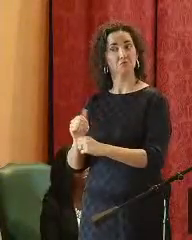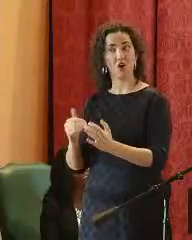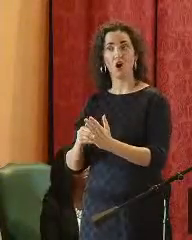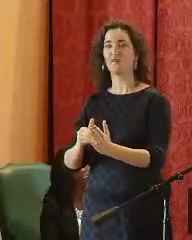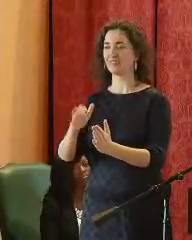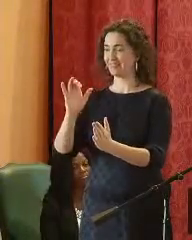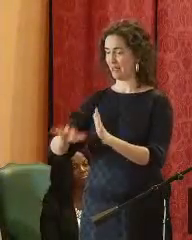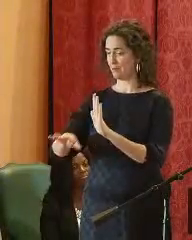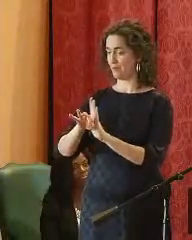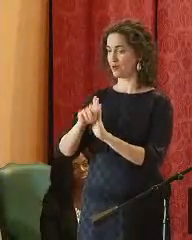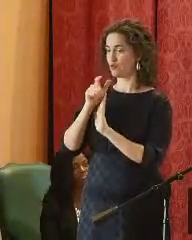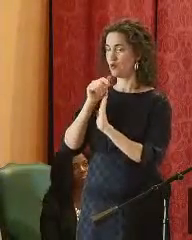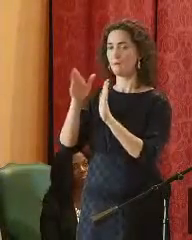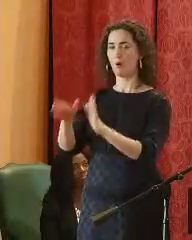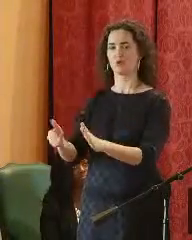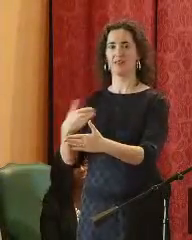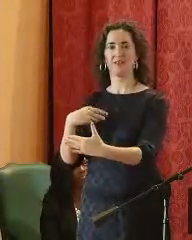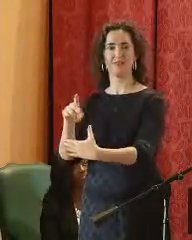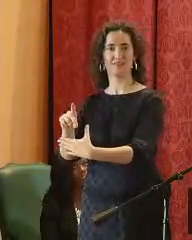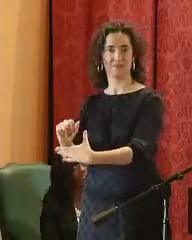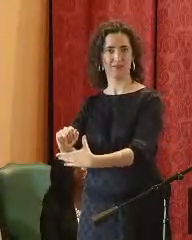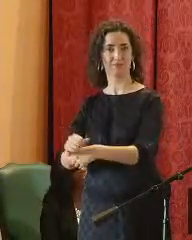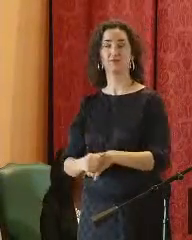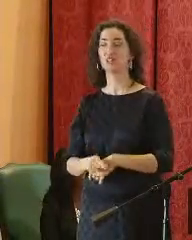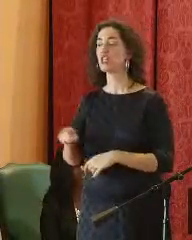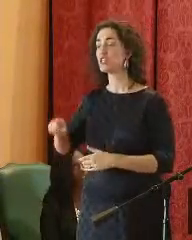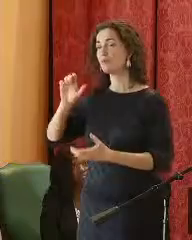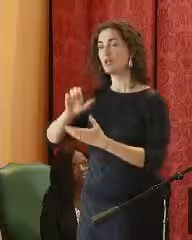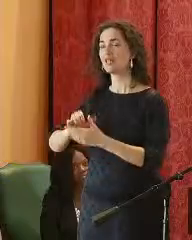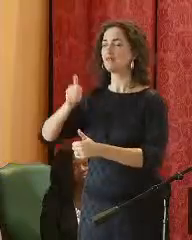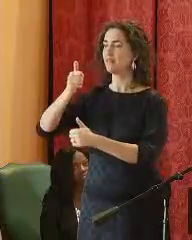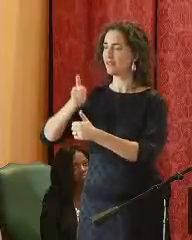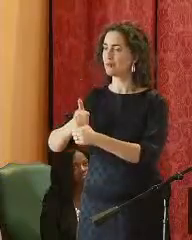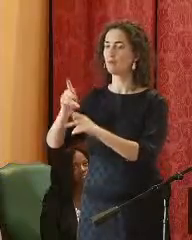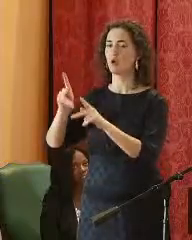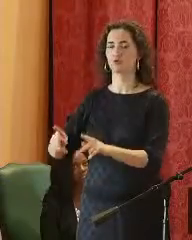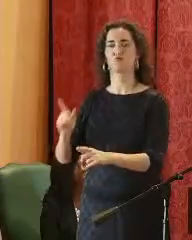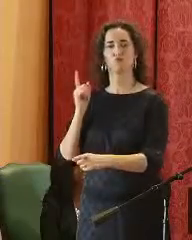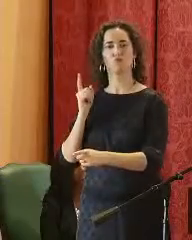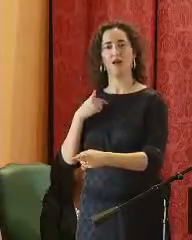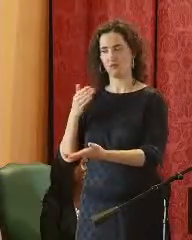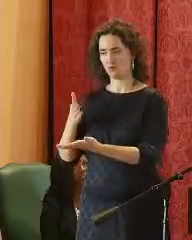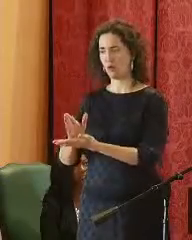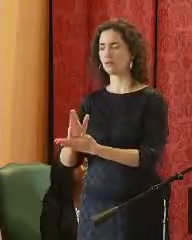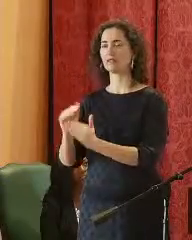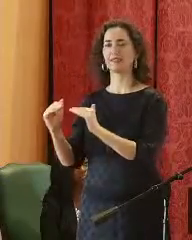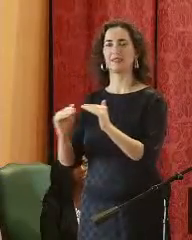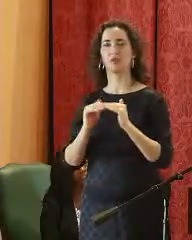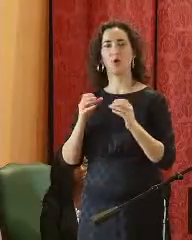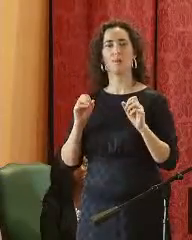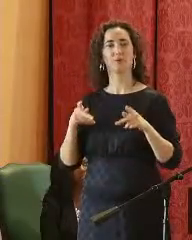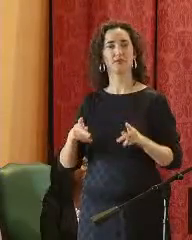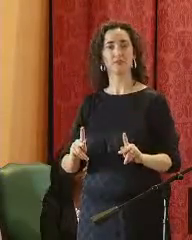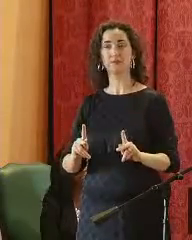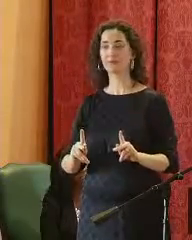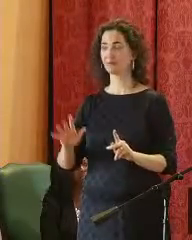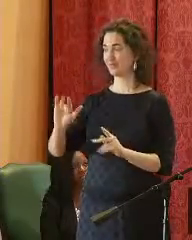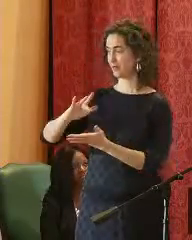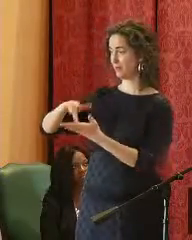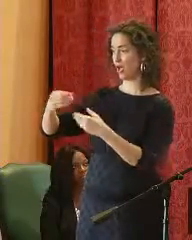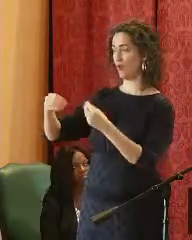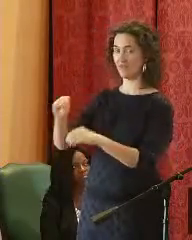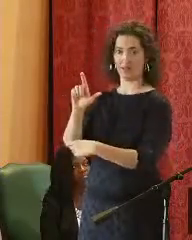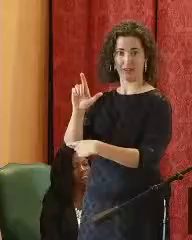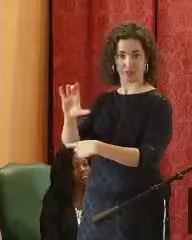with a disability. She believes that everyone deserves an equal chance. Within the main office in Lake Charles, there are